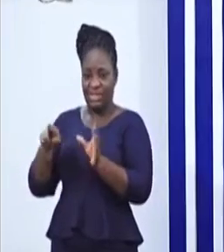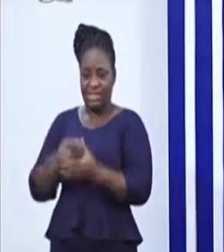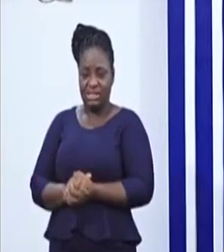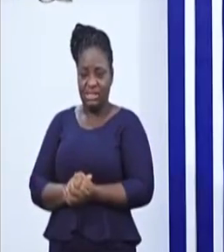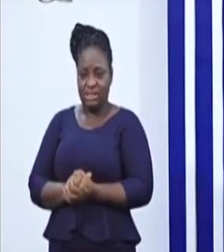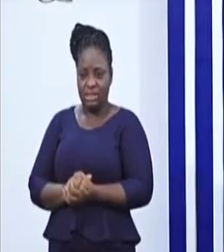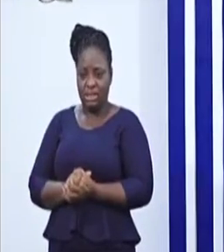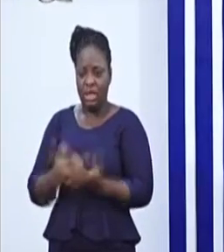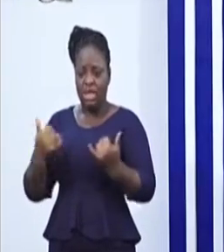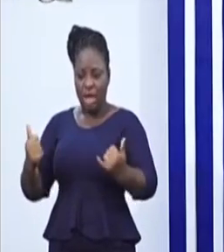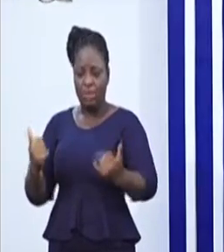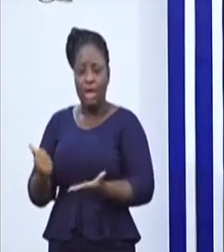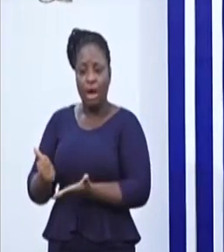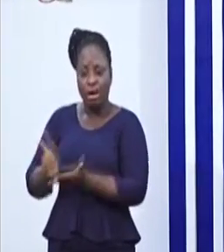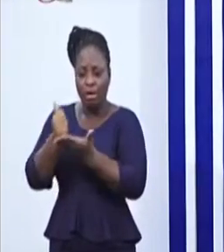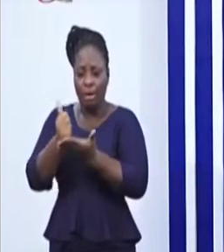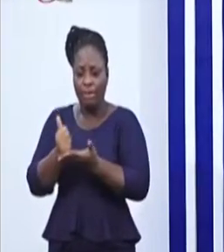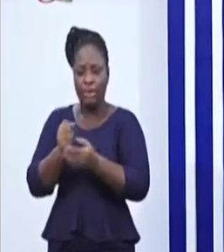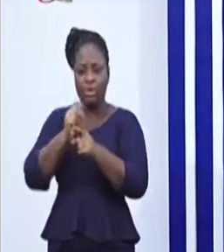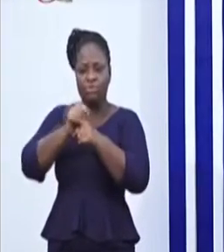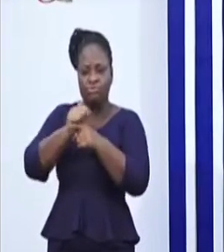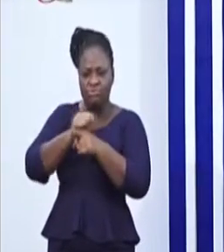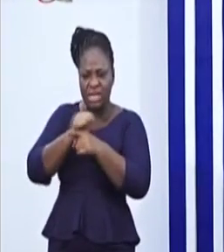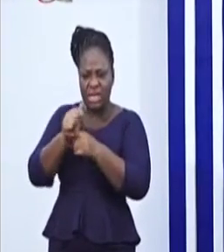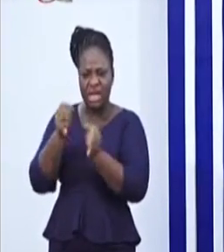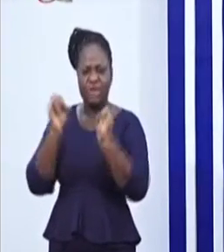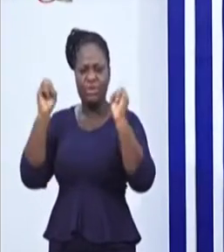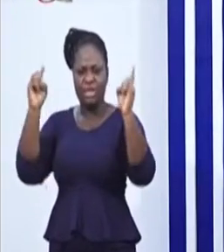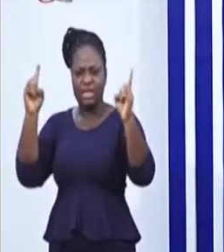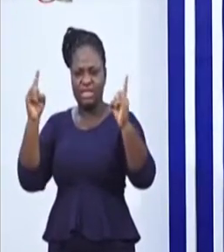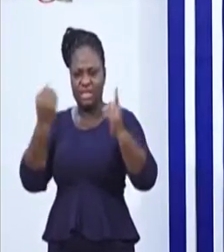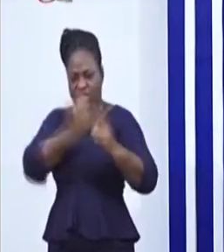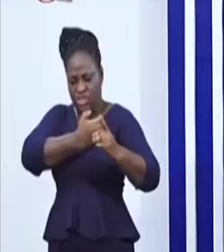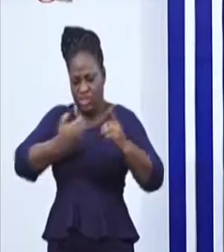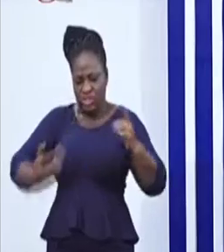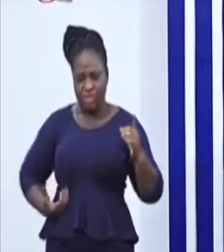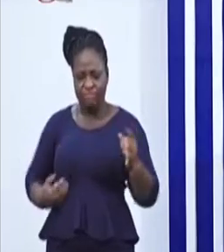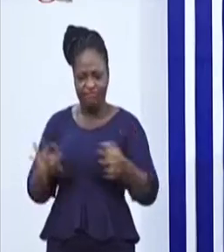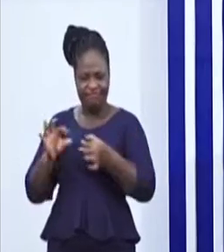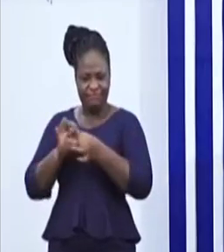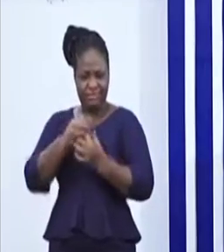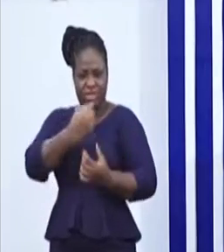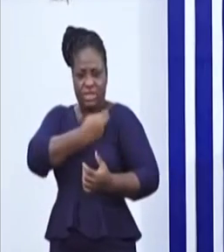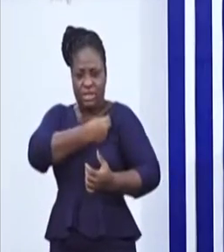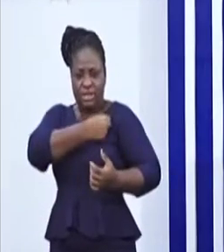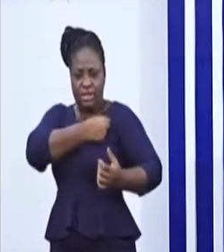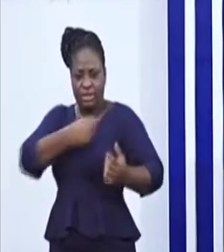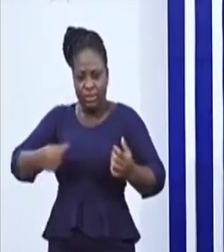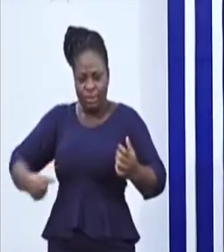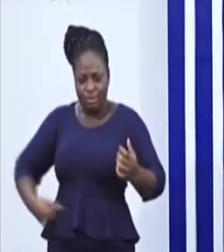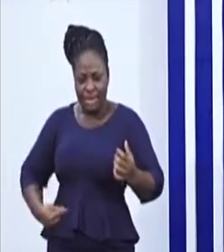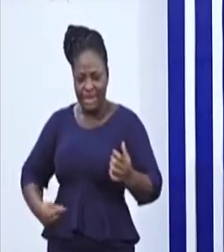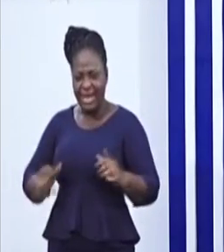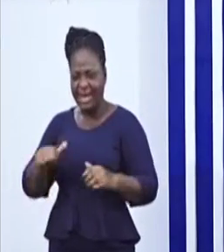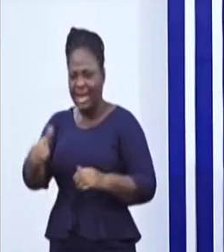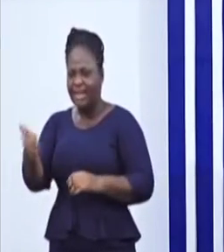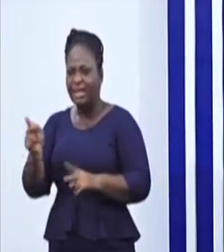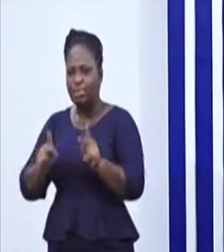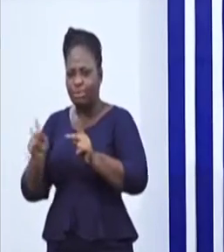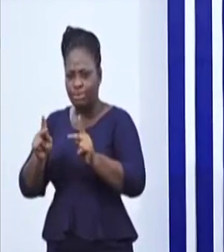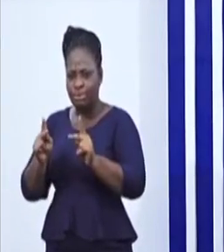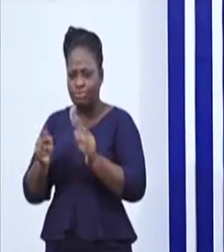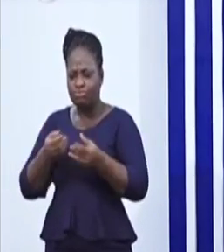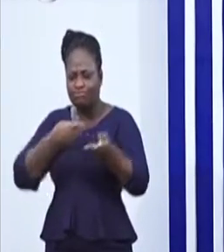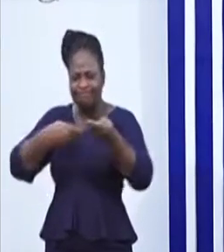We are engaging the paramount chiefs together with queen mothers and subordinate chiefs to speak